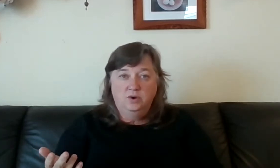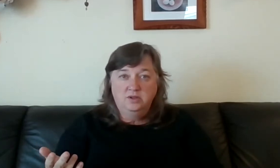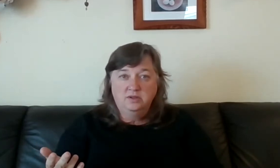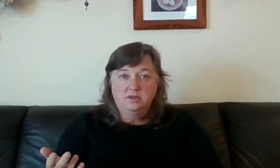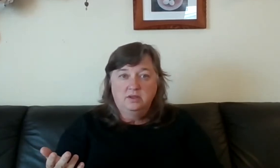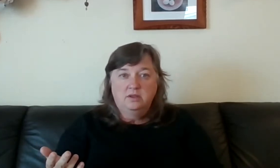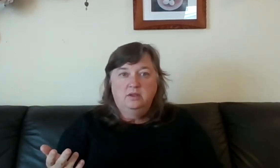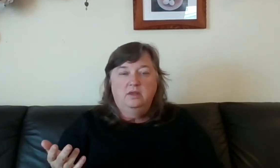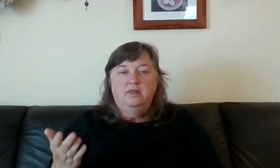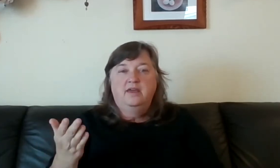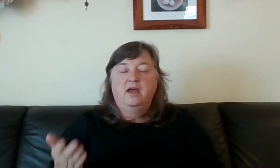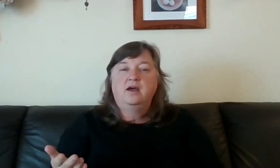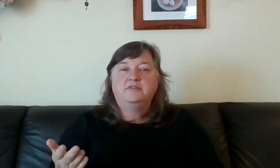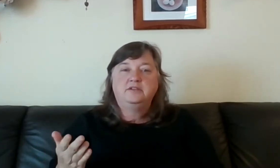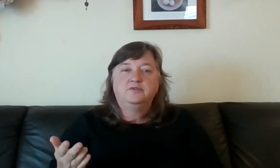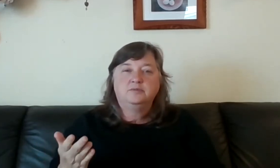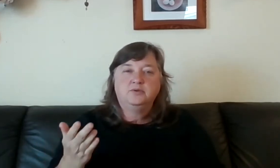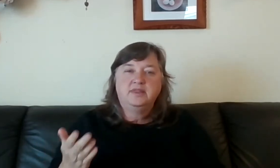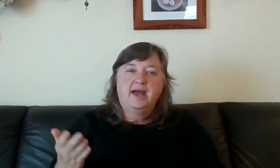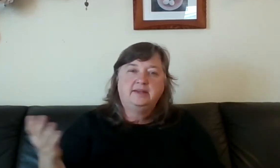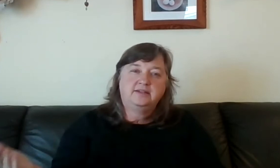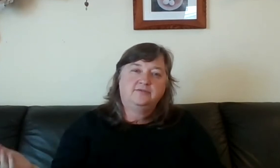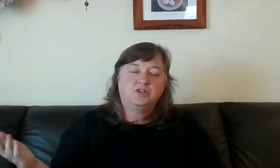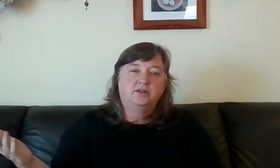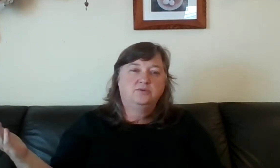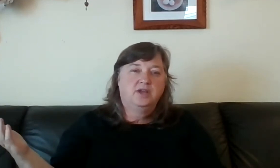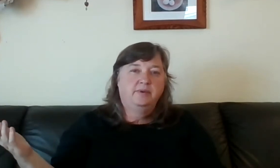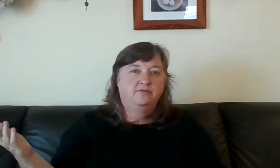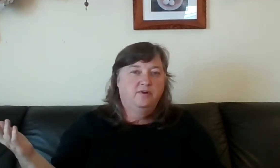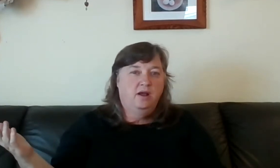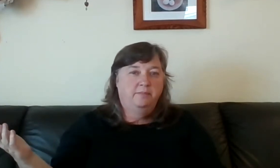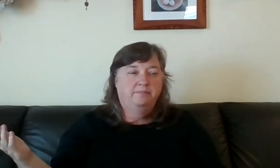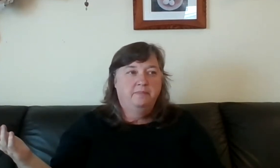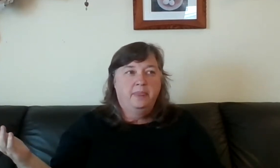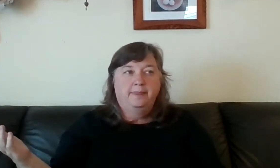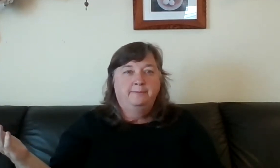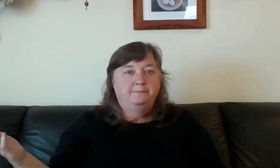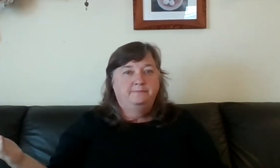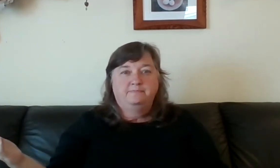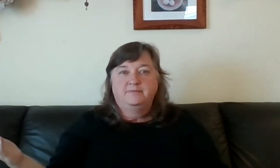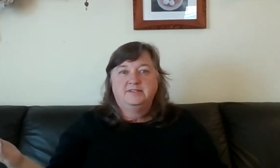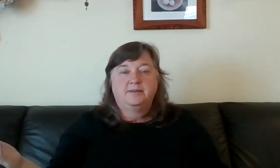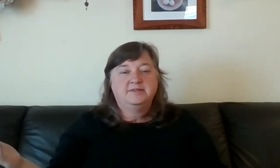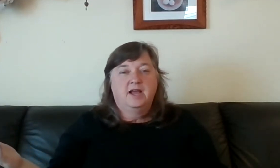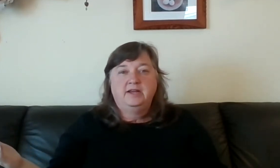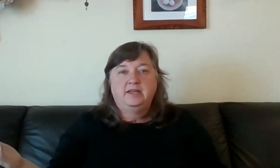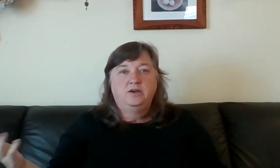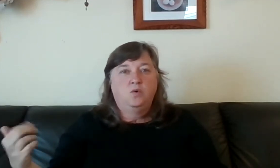school, they have the difference between that and a deaf child who's coming from some signing